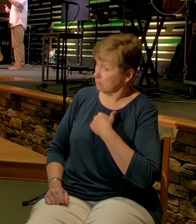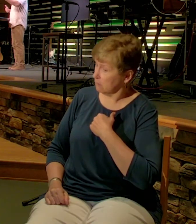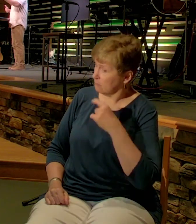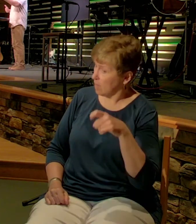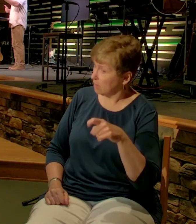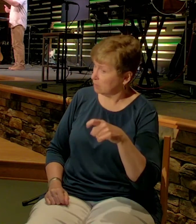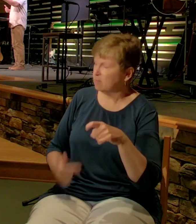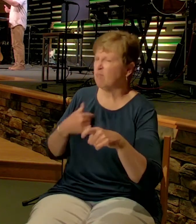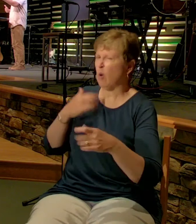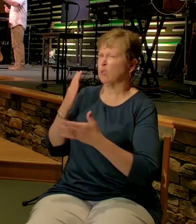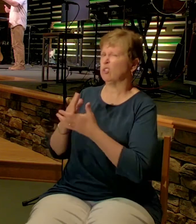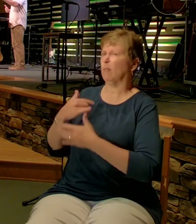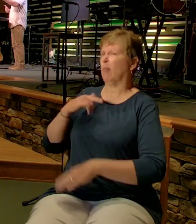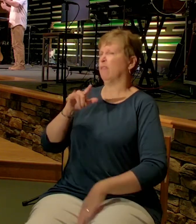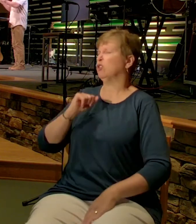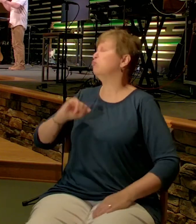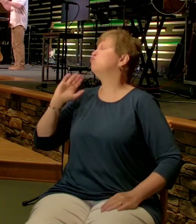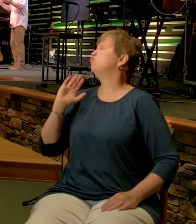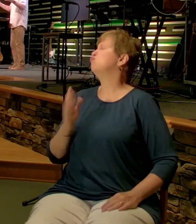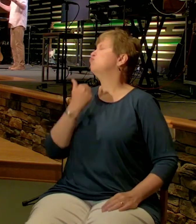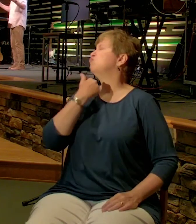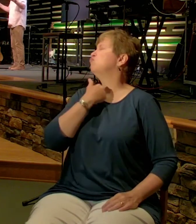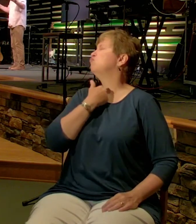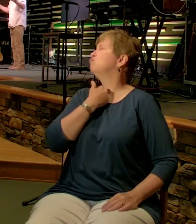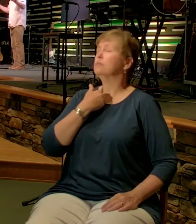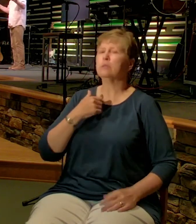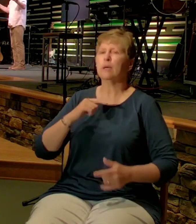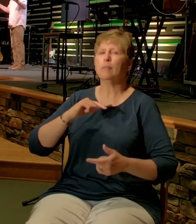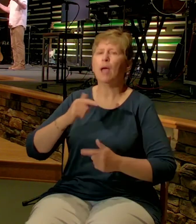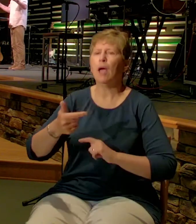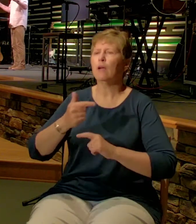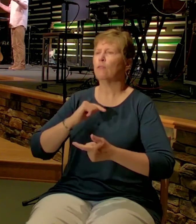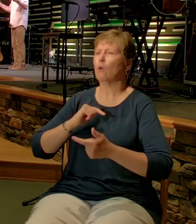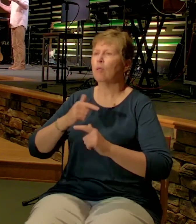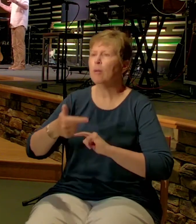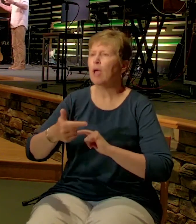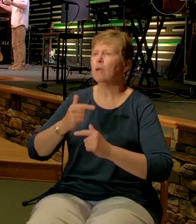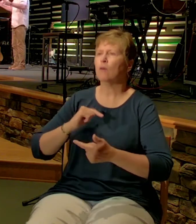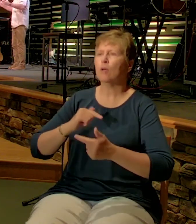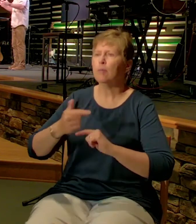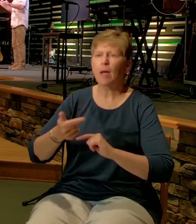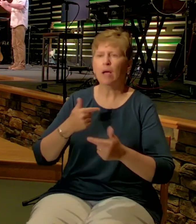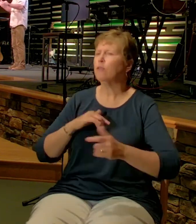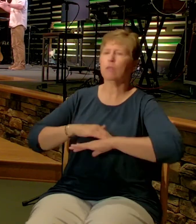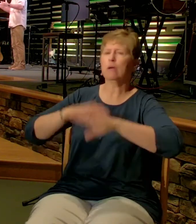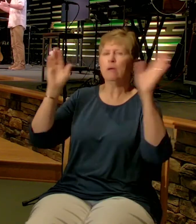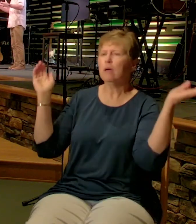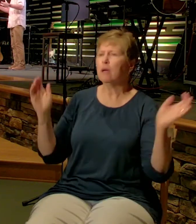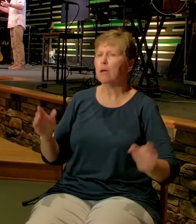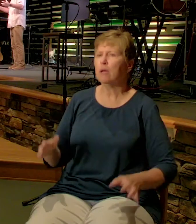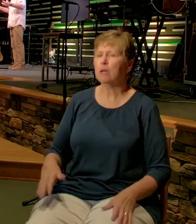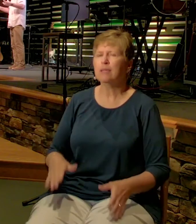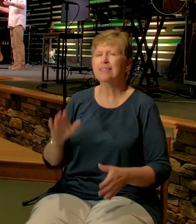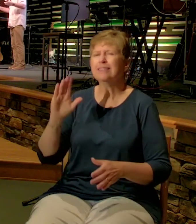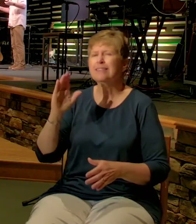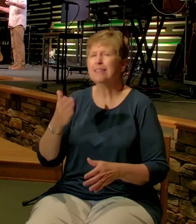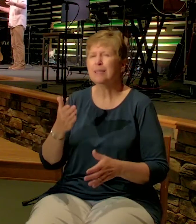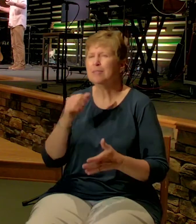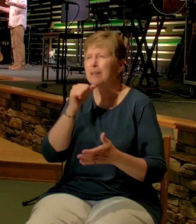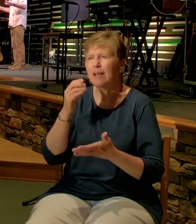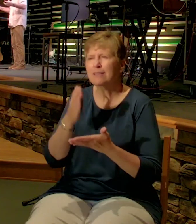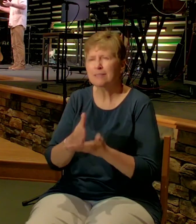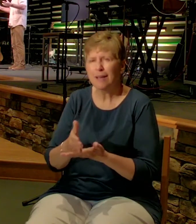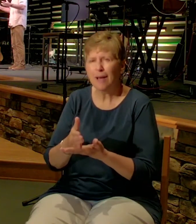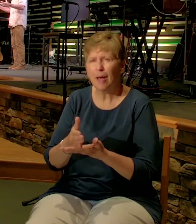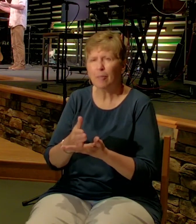stop loving you." And back and forth they go. And there seems to be this impasse